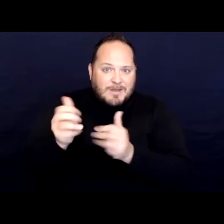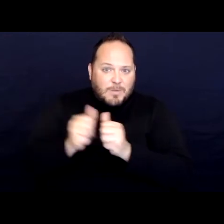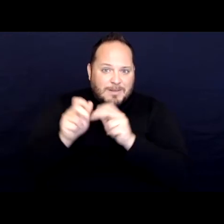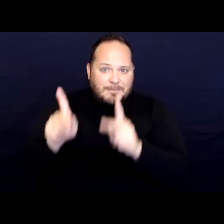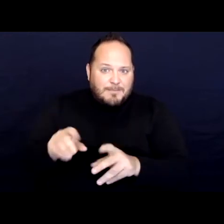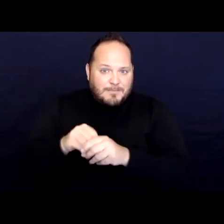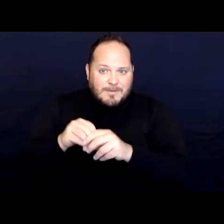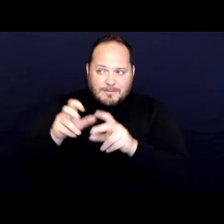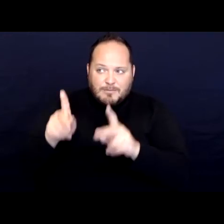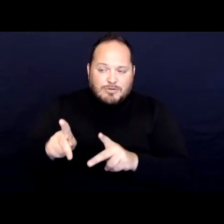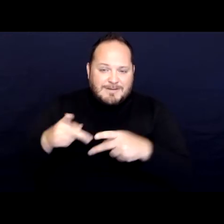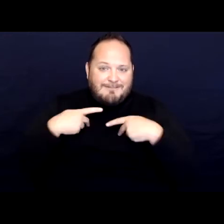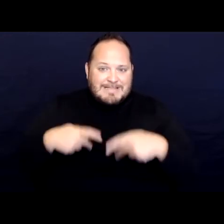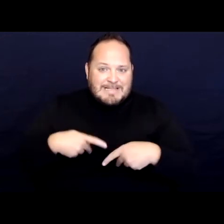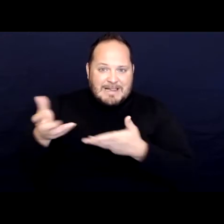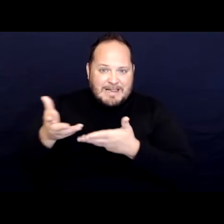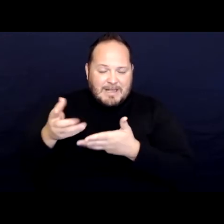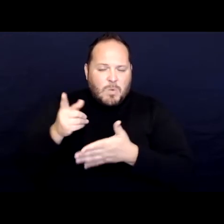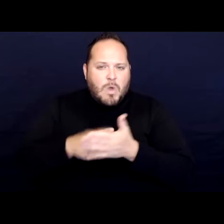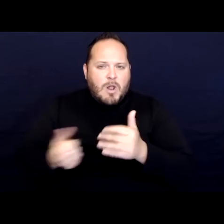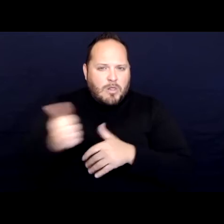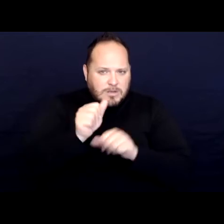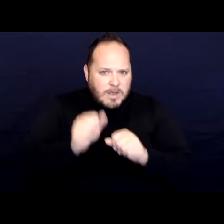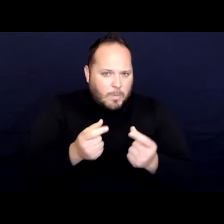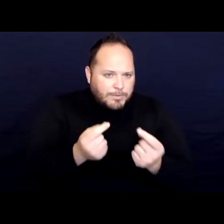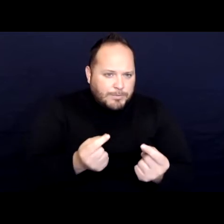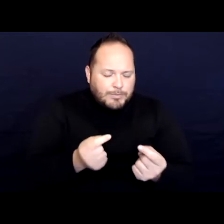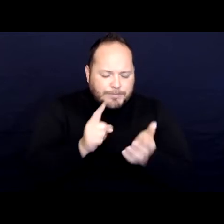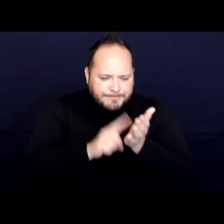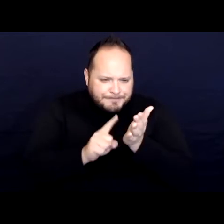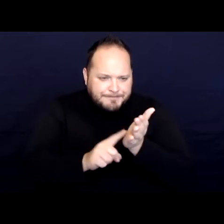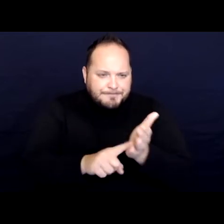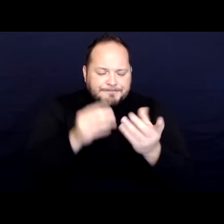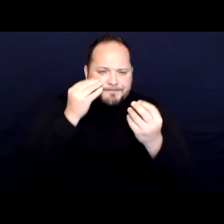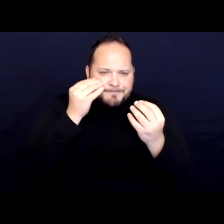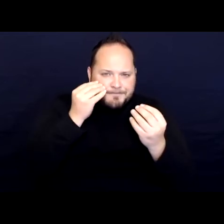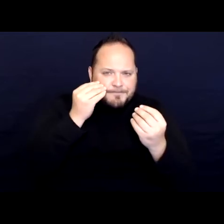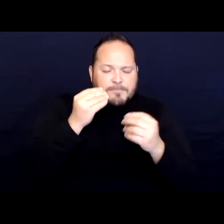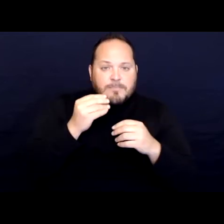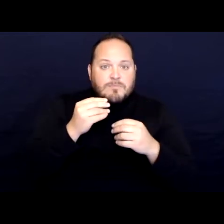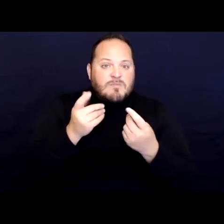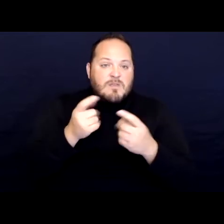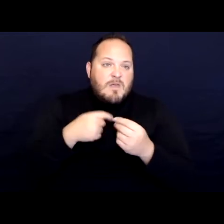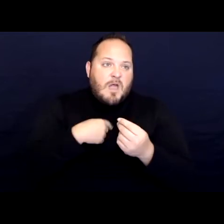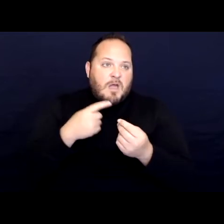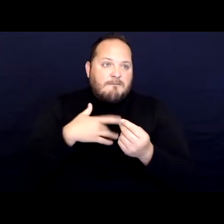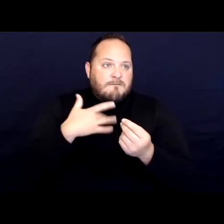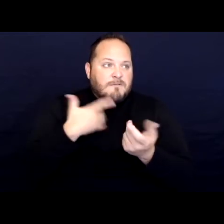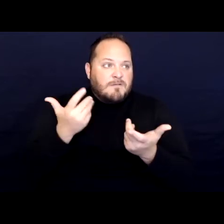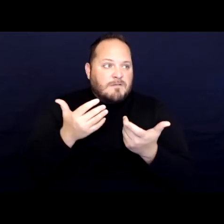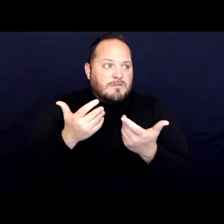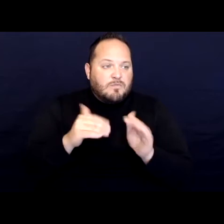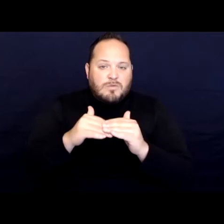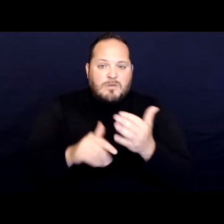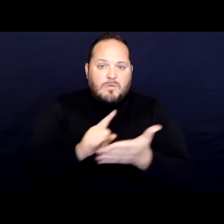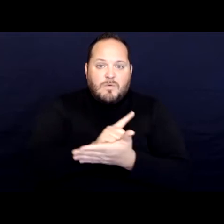in a physical sense? And and I would say within a week's time, that conversation very